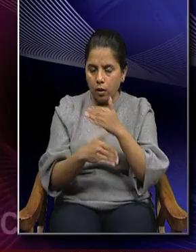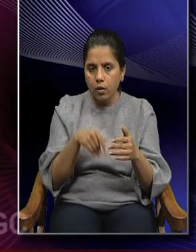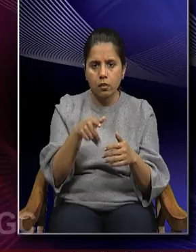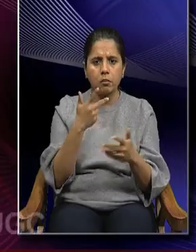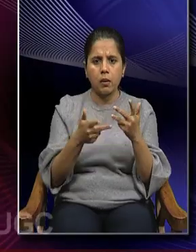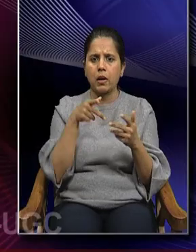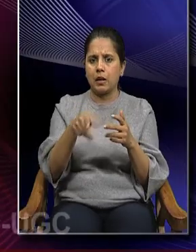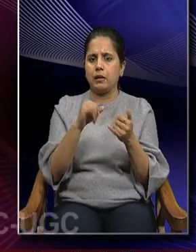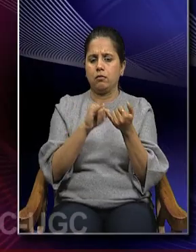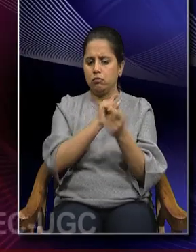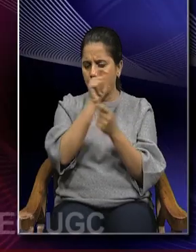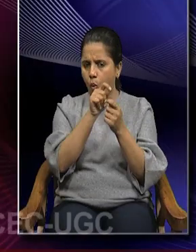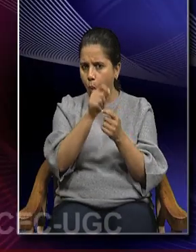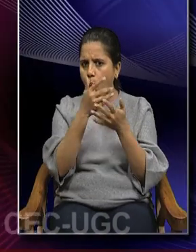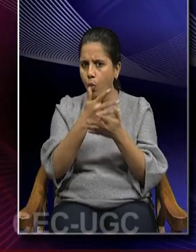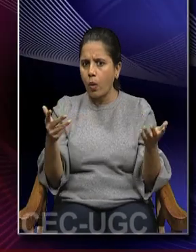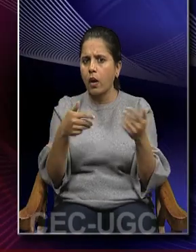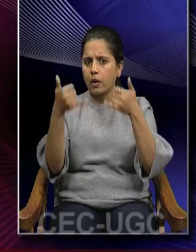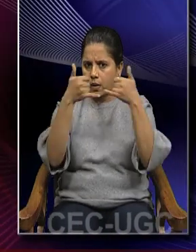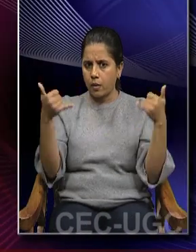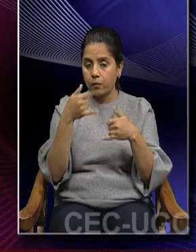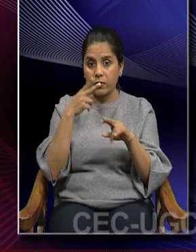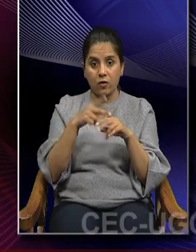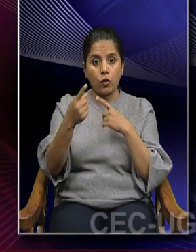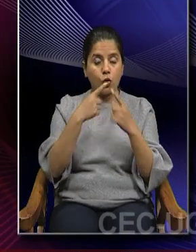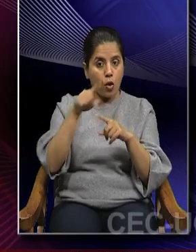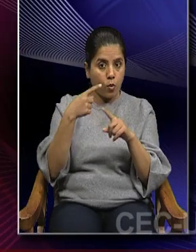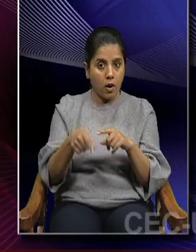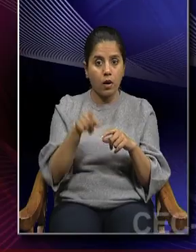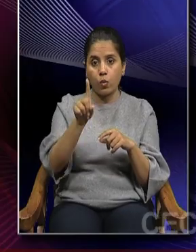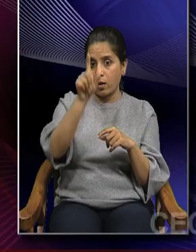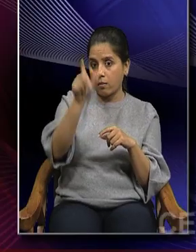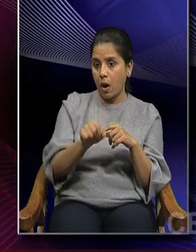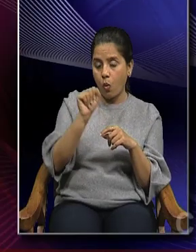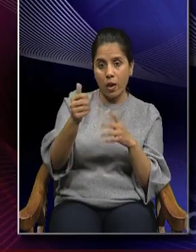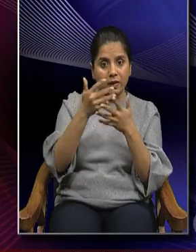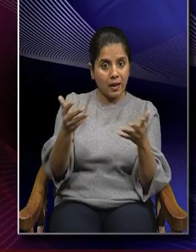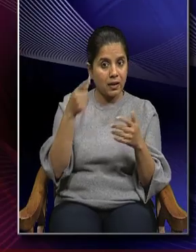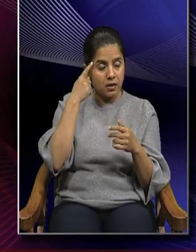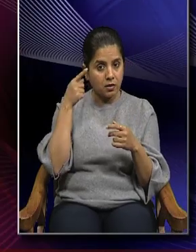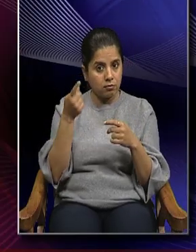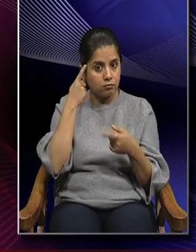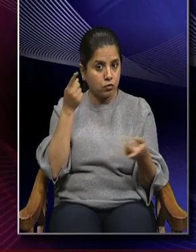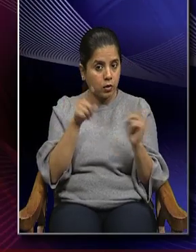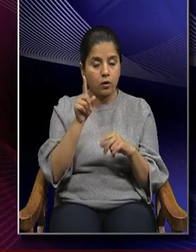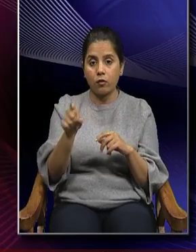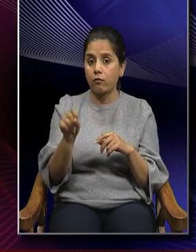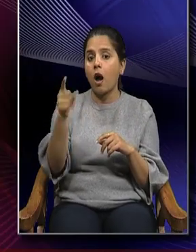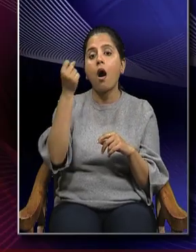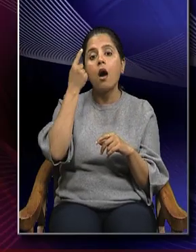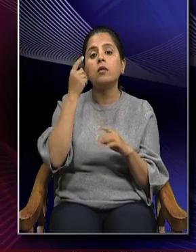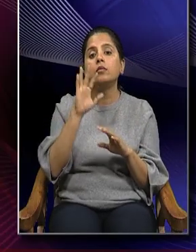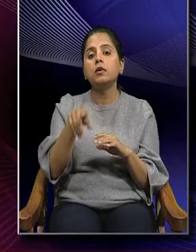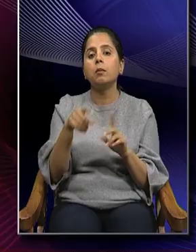specific product line. Now, when we talk about individual product strategies, for that we should first understand what